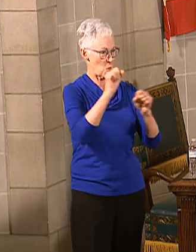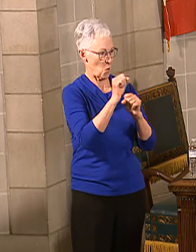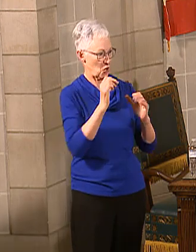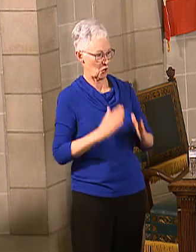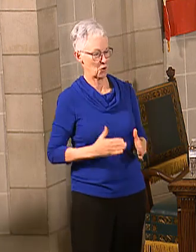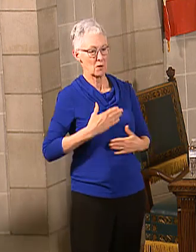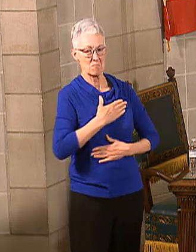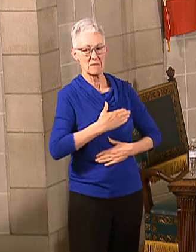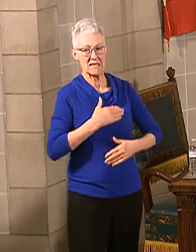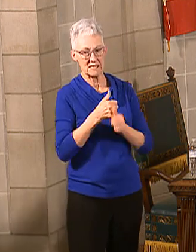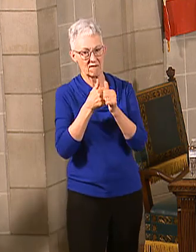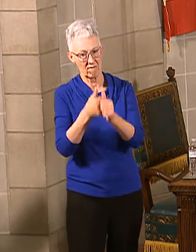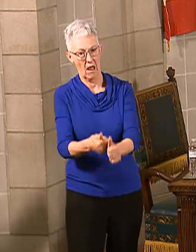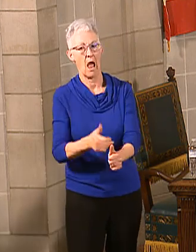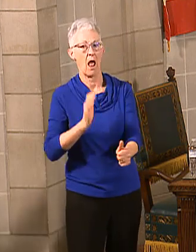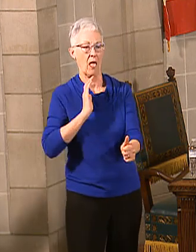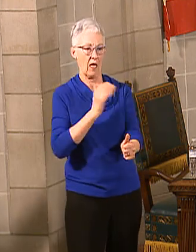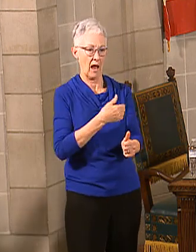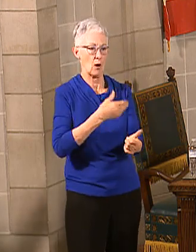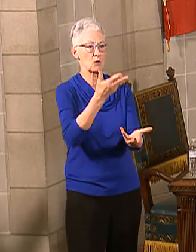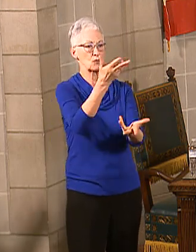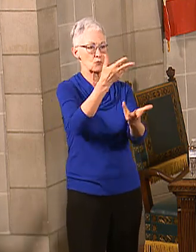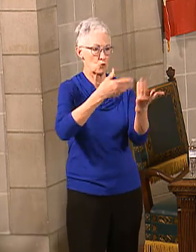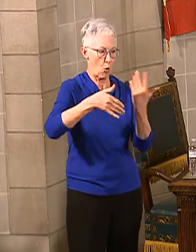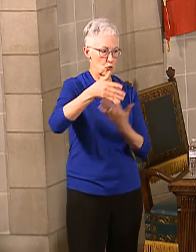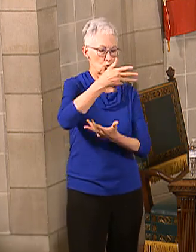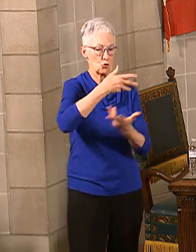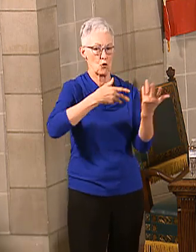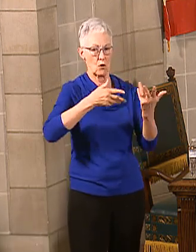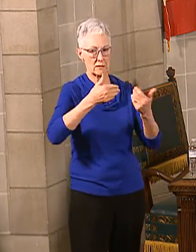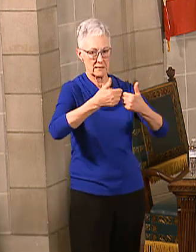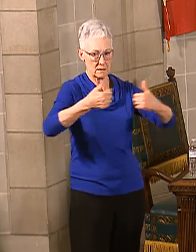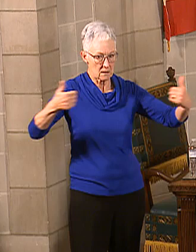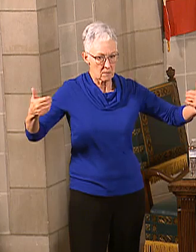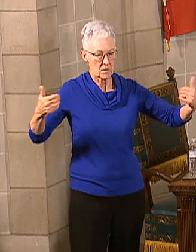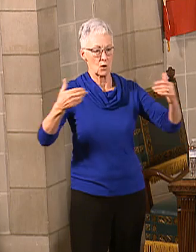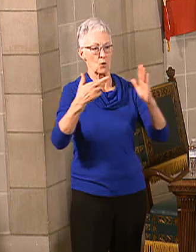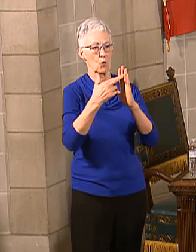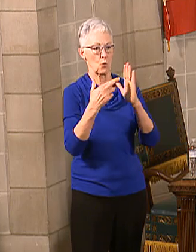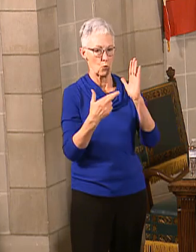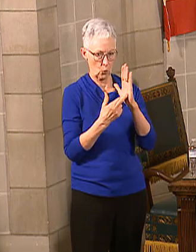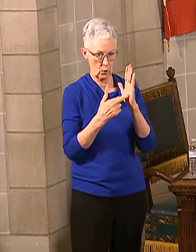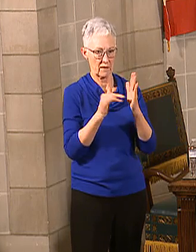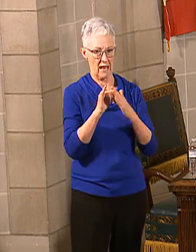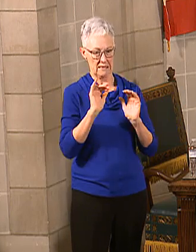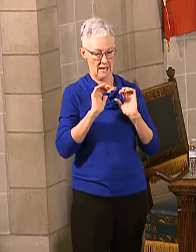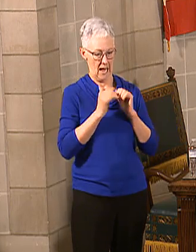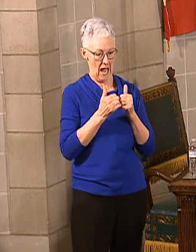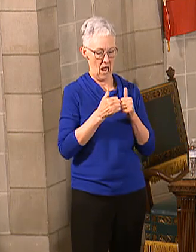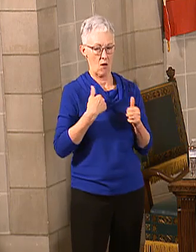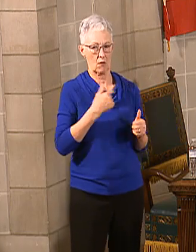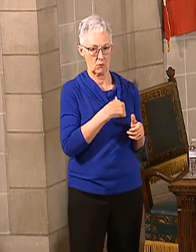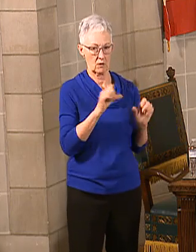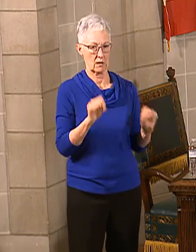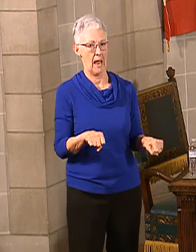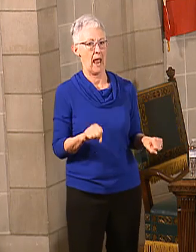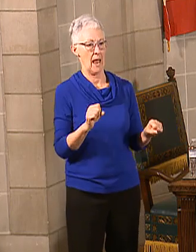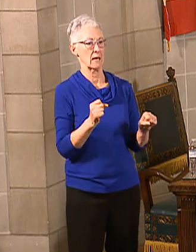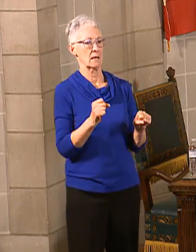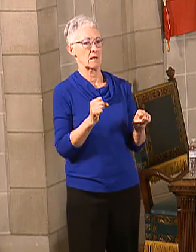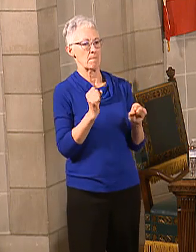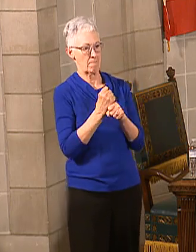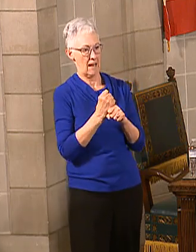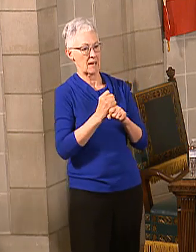please comply with our social distancing guidelines, that physical distancing. This is how we can all make a difference in slowing down the